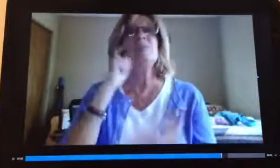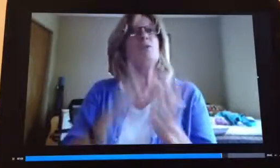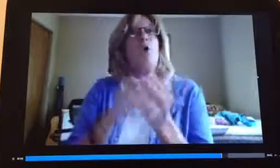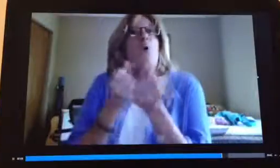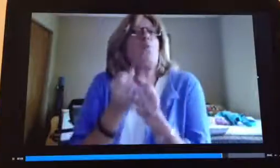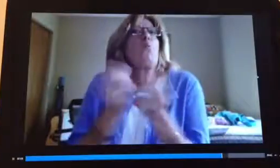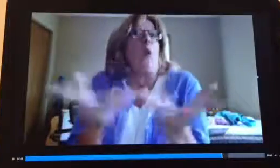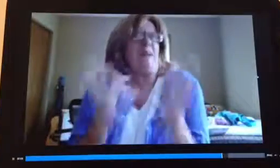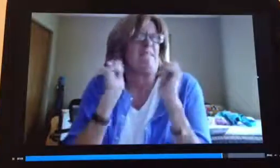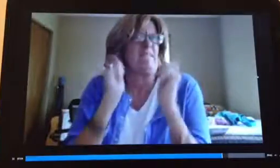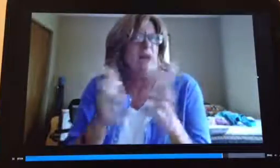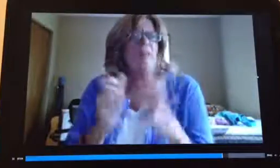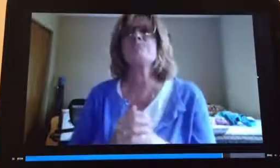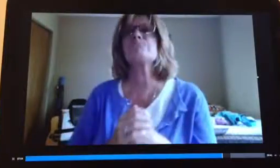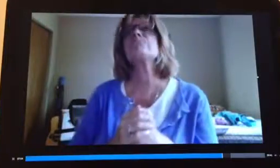it